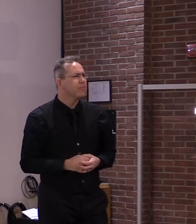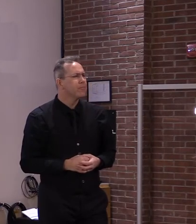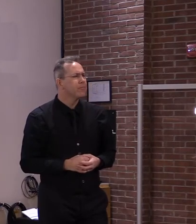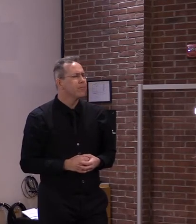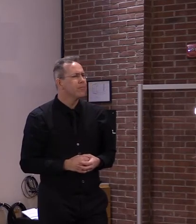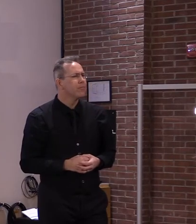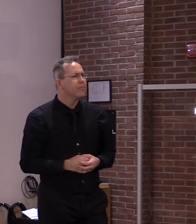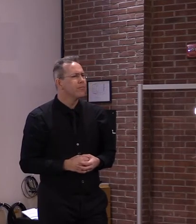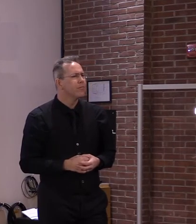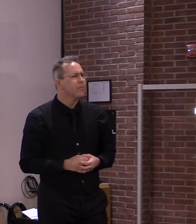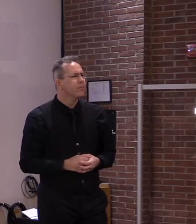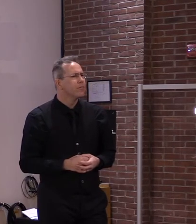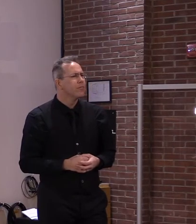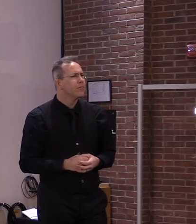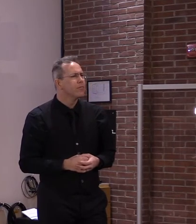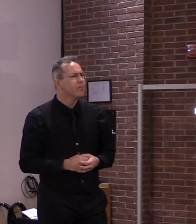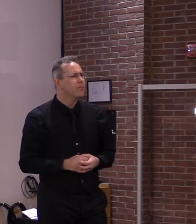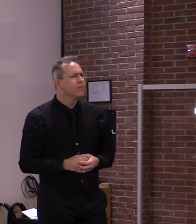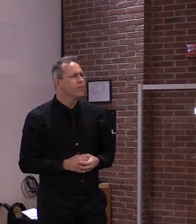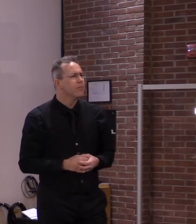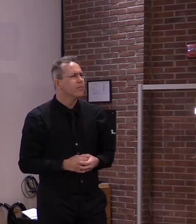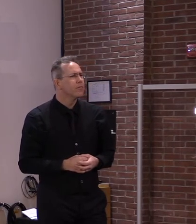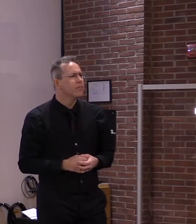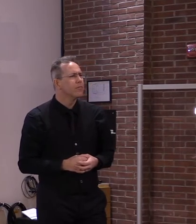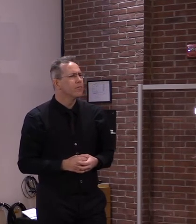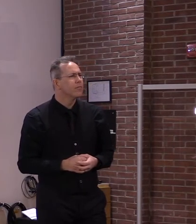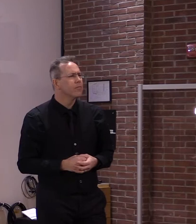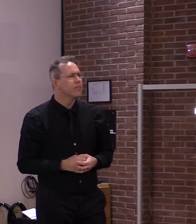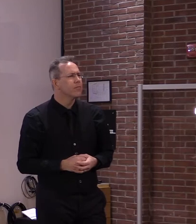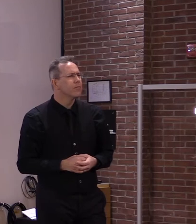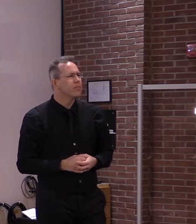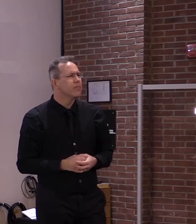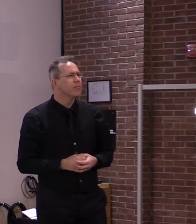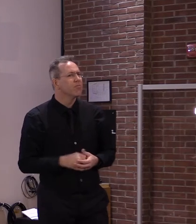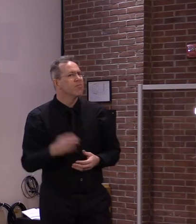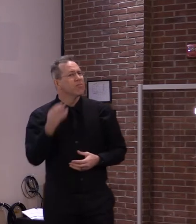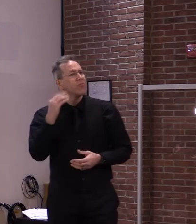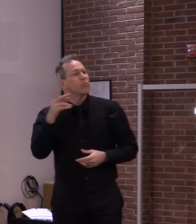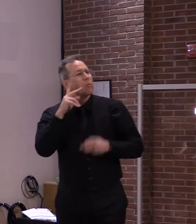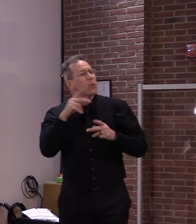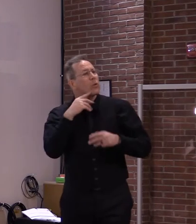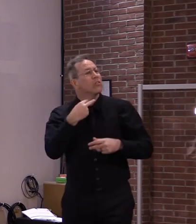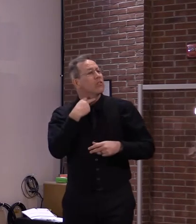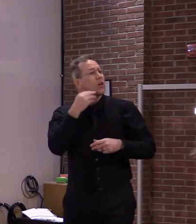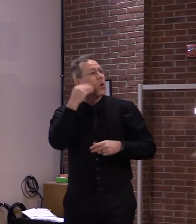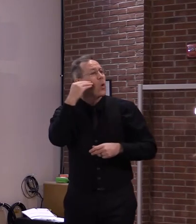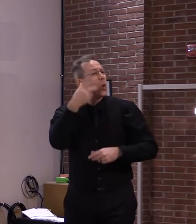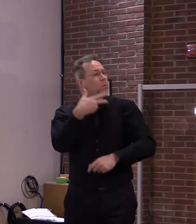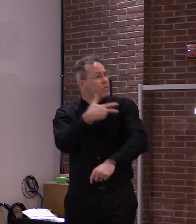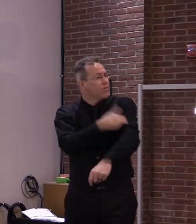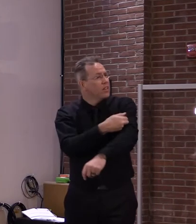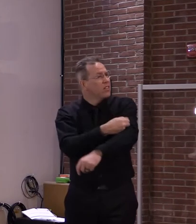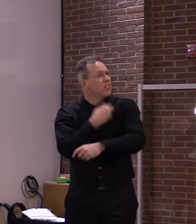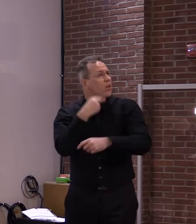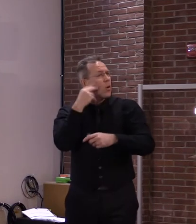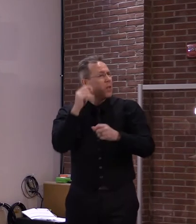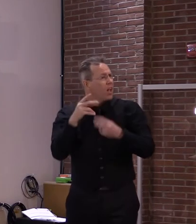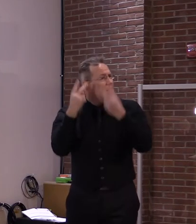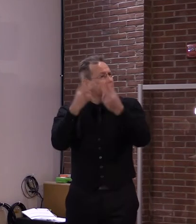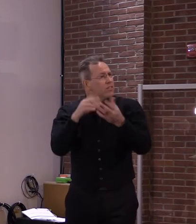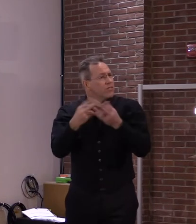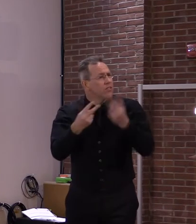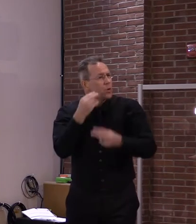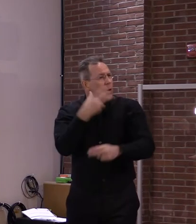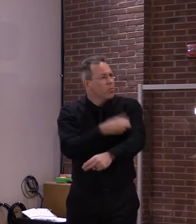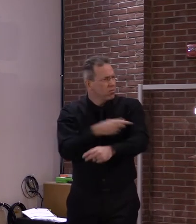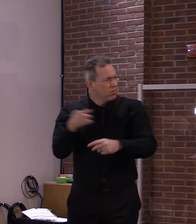bennington county was not included in that neither was rutland uh wondering if that's coming if you can uh talk about uh if that will be coming up soon or